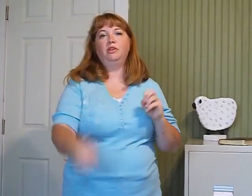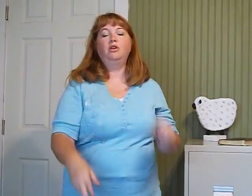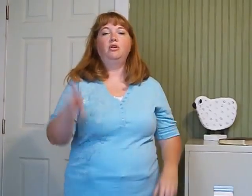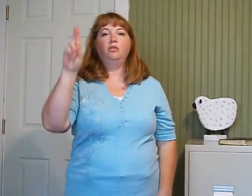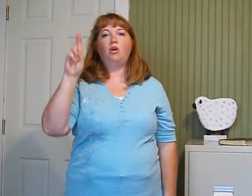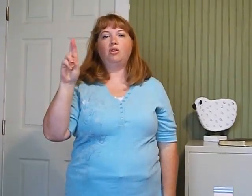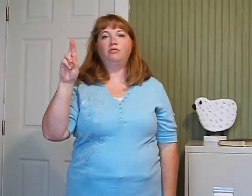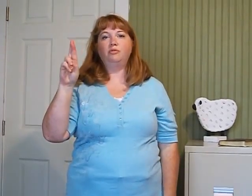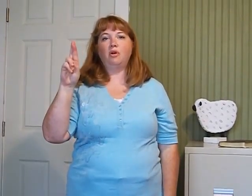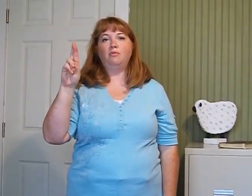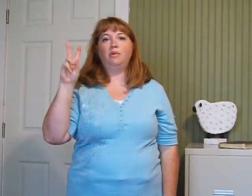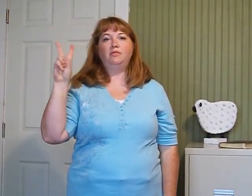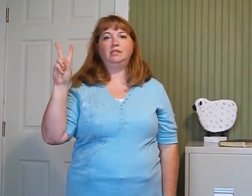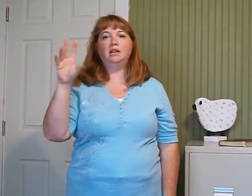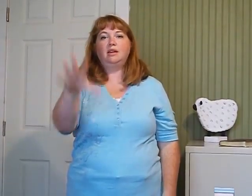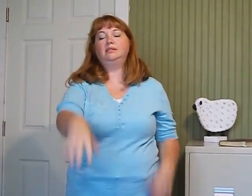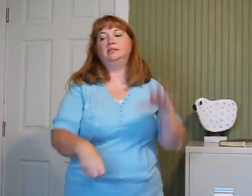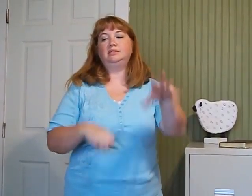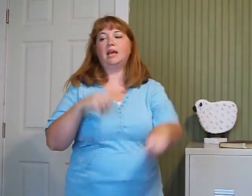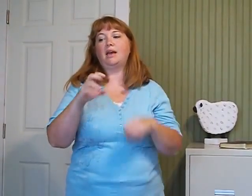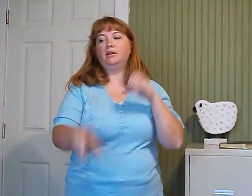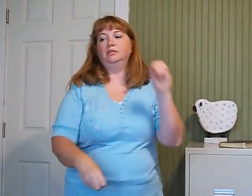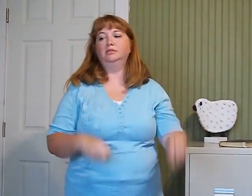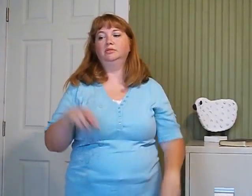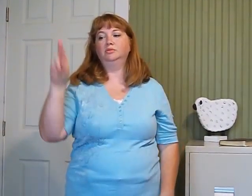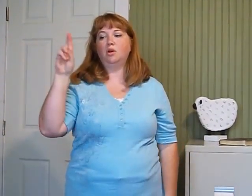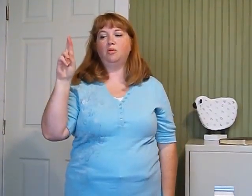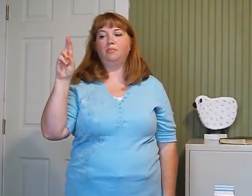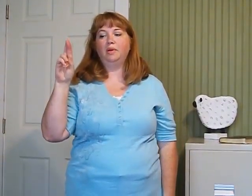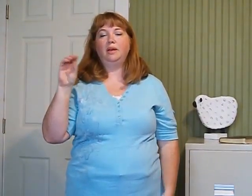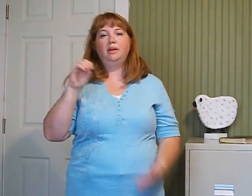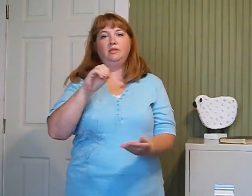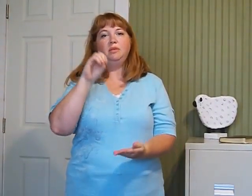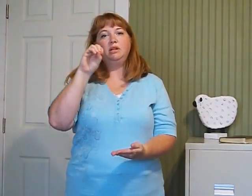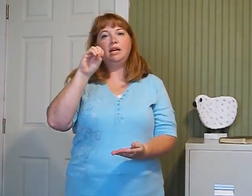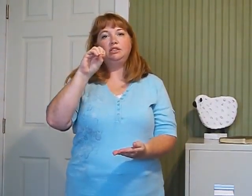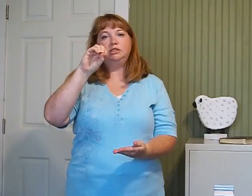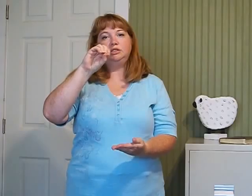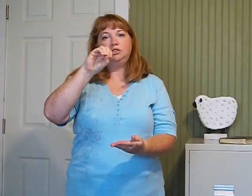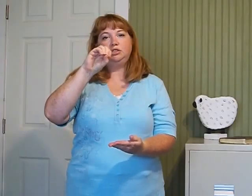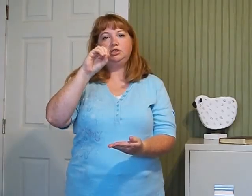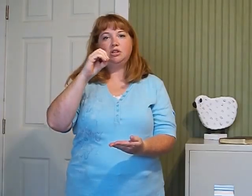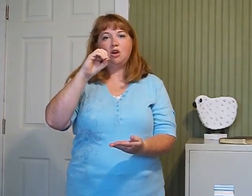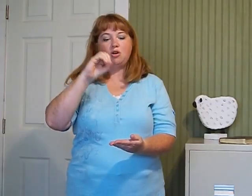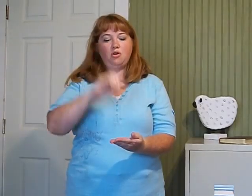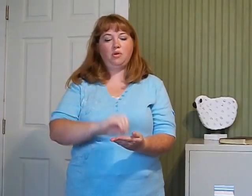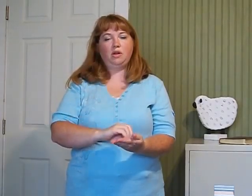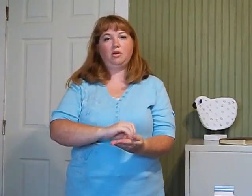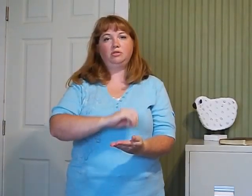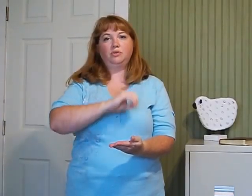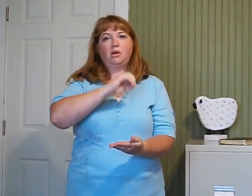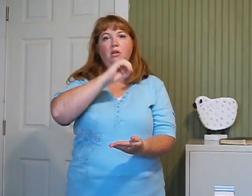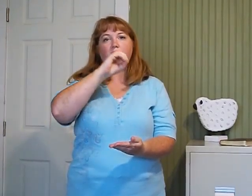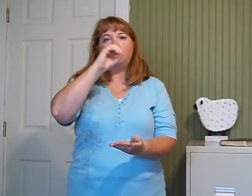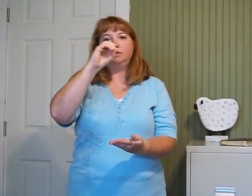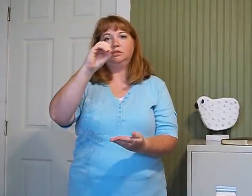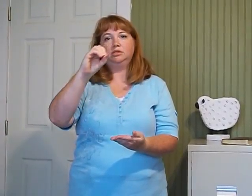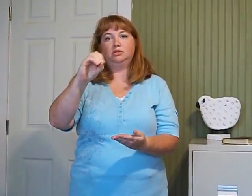stuff, R for Rome. Visigoths, sack, Rome. The Middle Ages is just an O and goes around clockwise